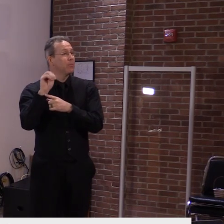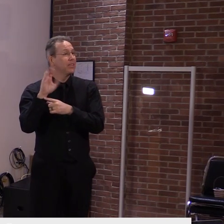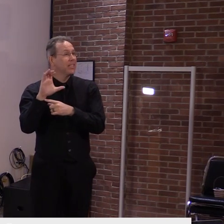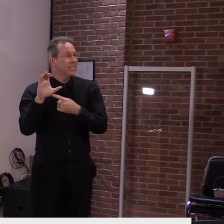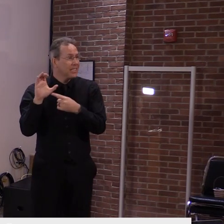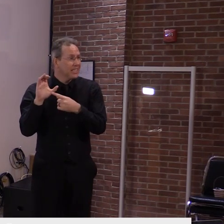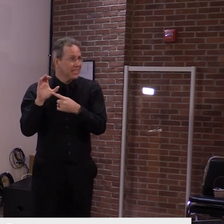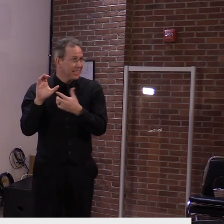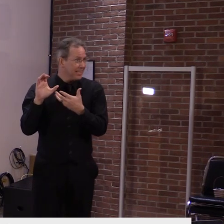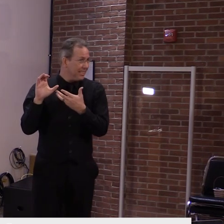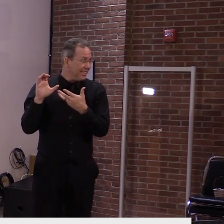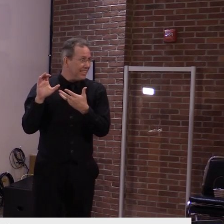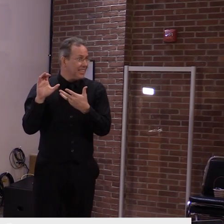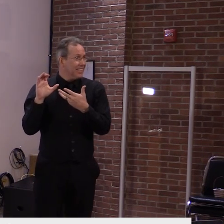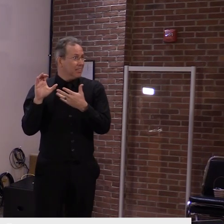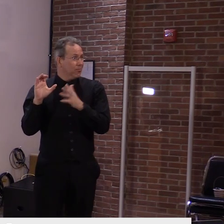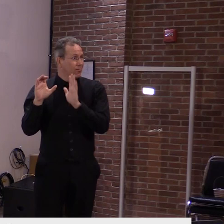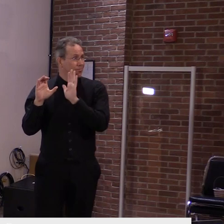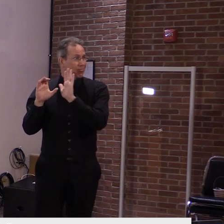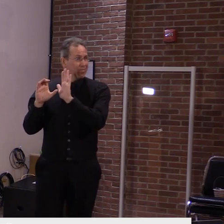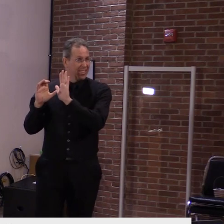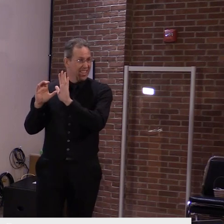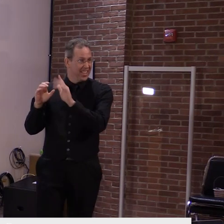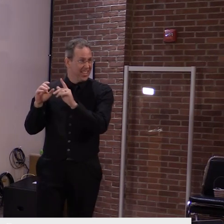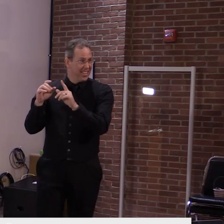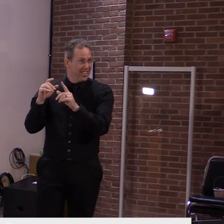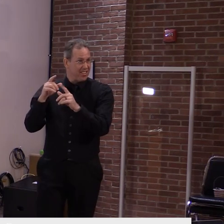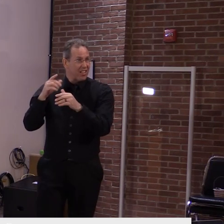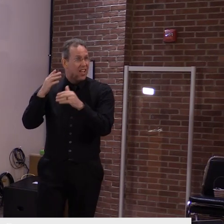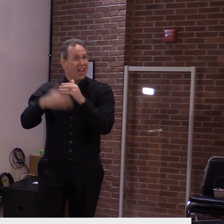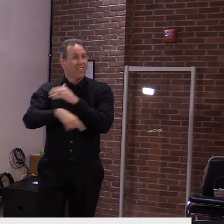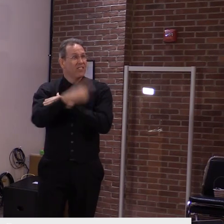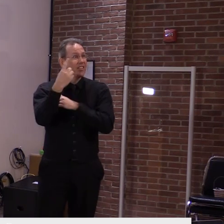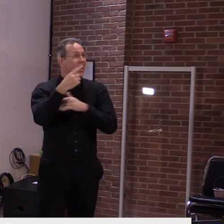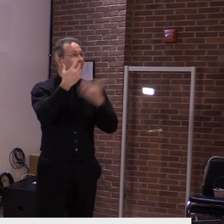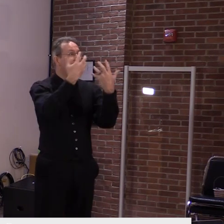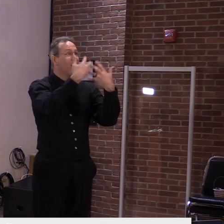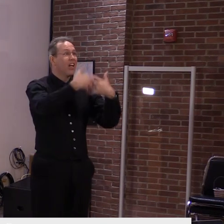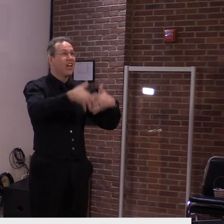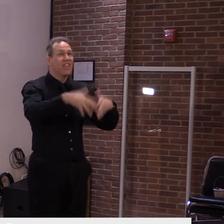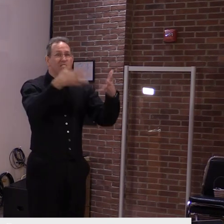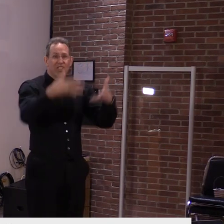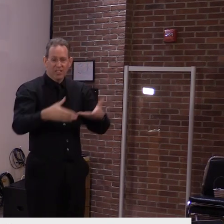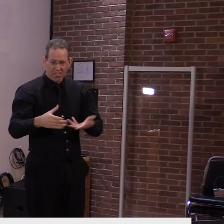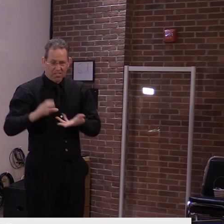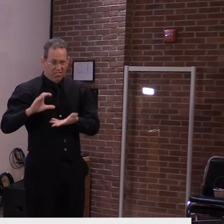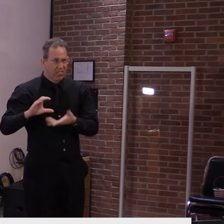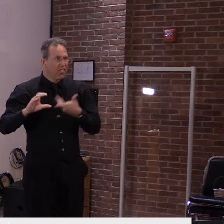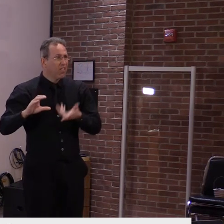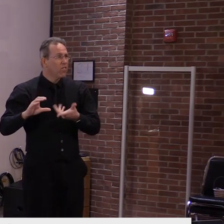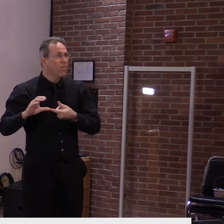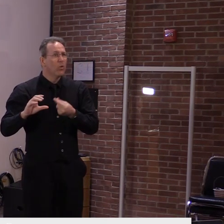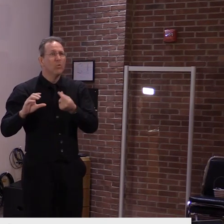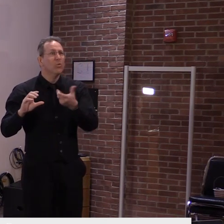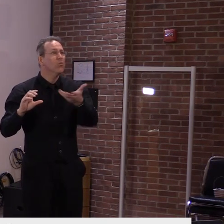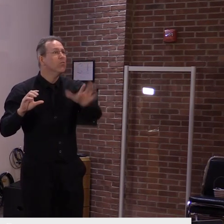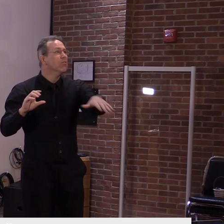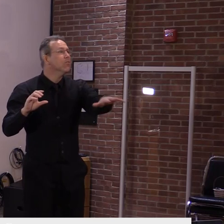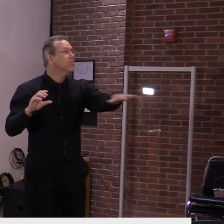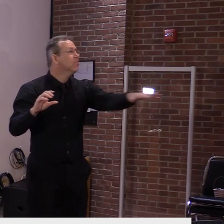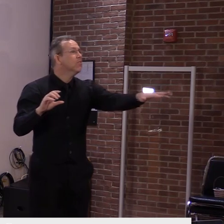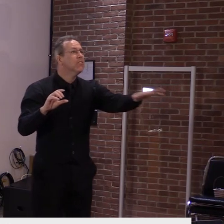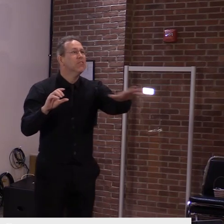sort of getting to the end of the day and not having a procedure to put doses into people's arms. That concerned me more